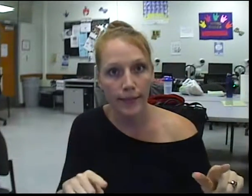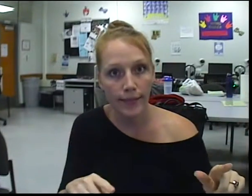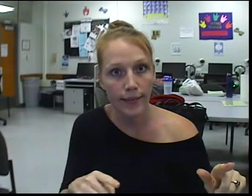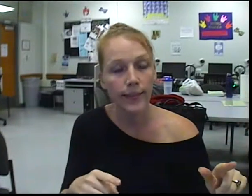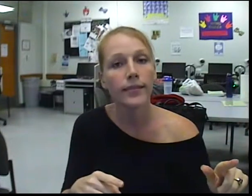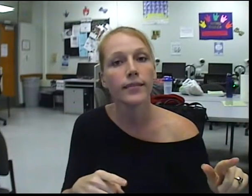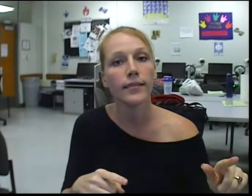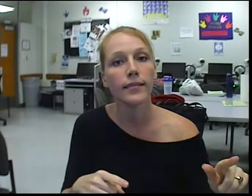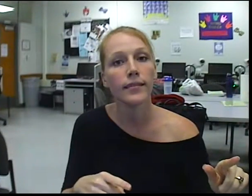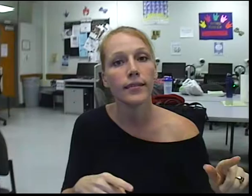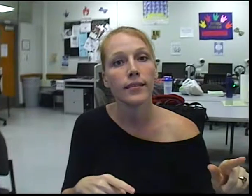take those